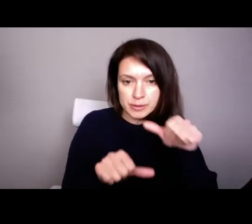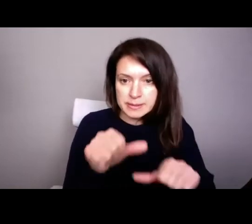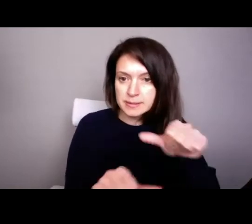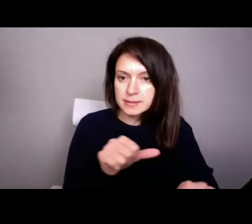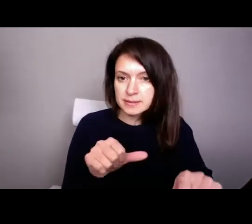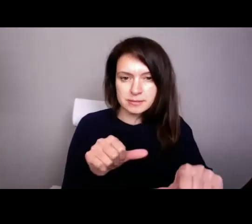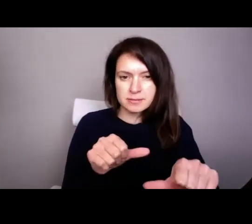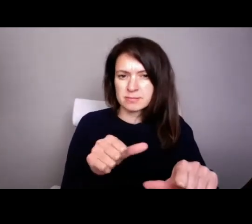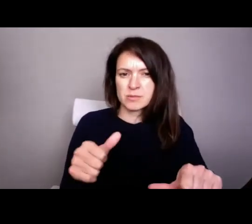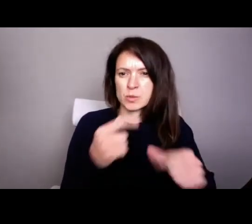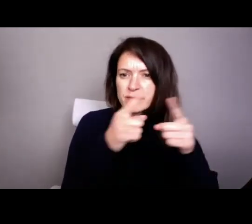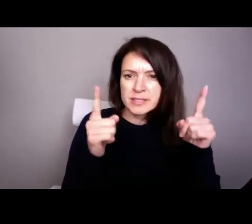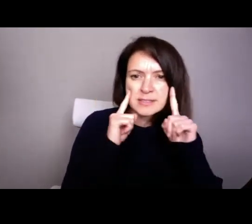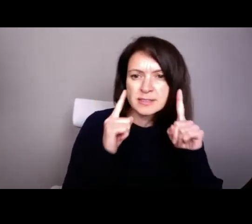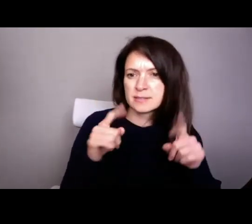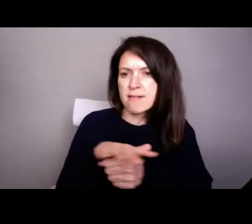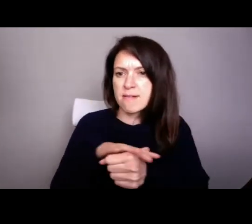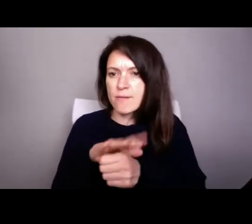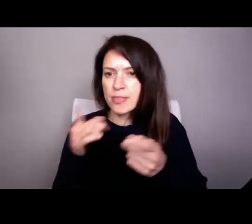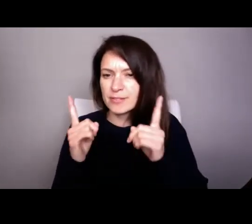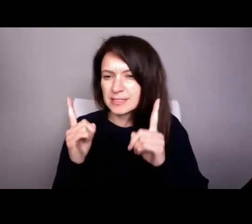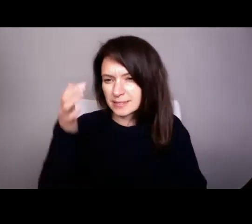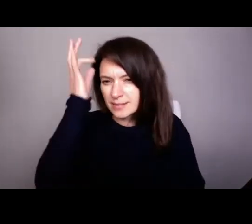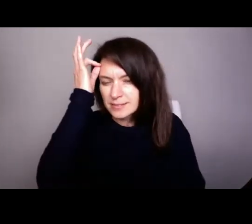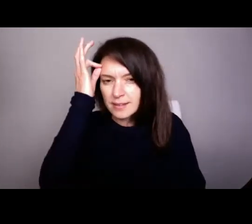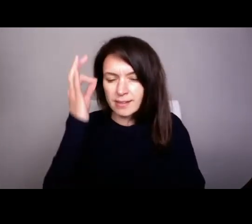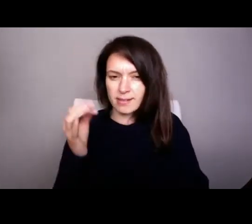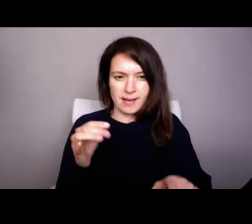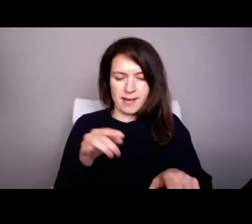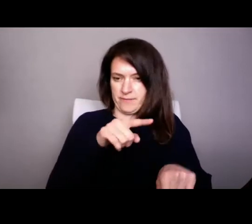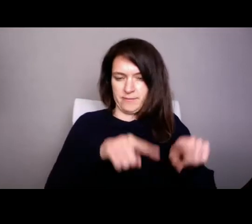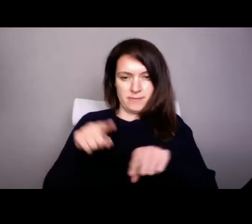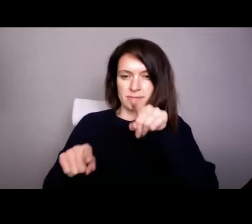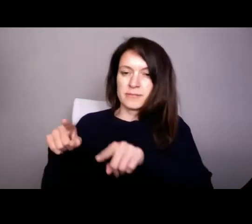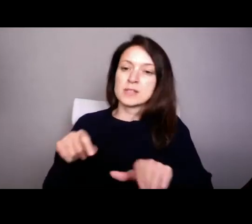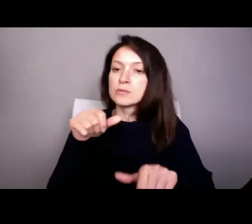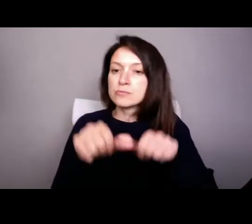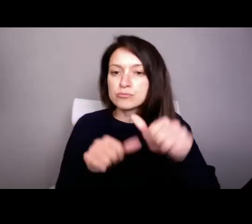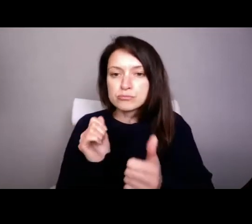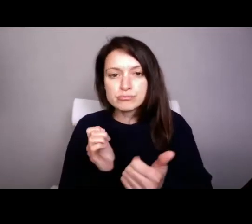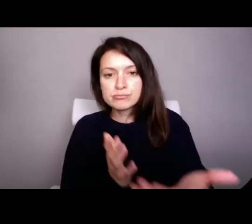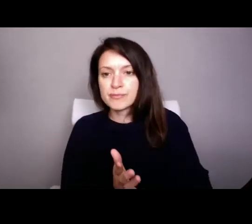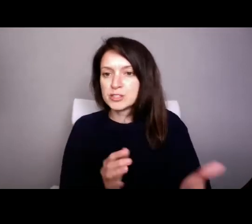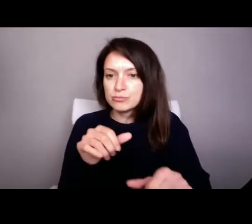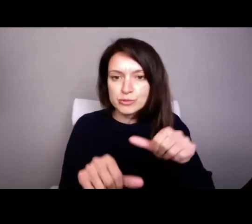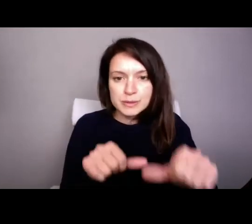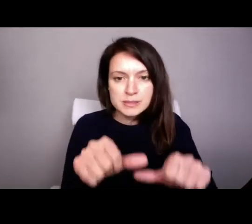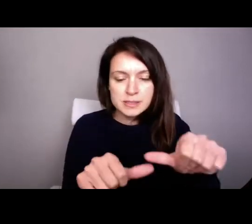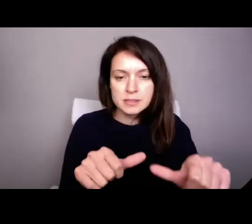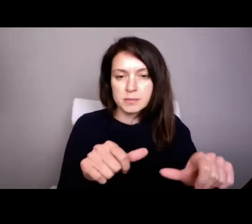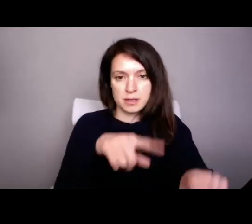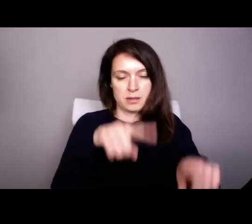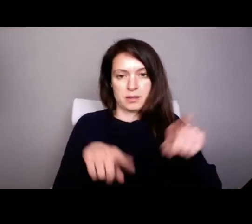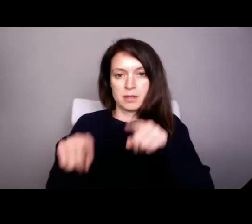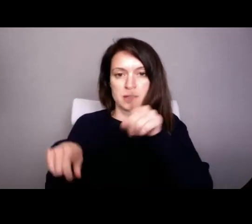universities, and there's real inconsistency in provision and process. So our recommendation around that was looking at the government to implement